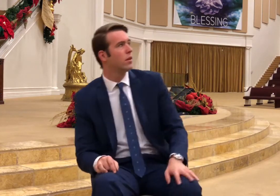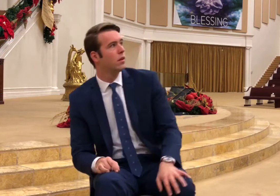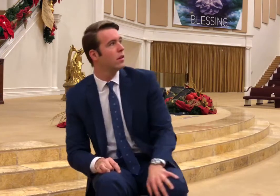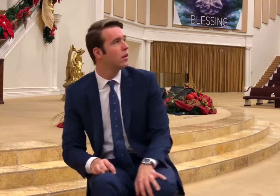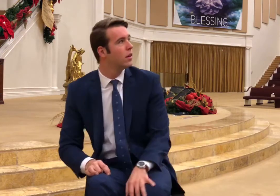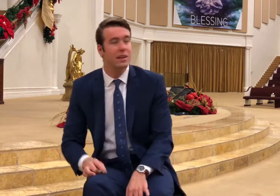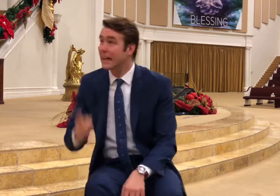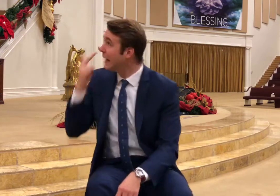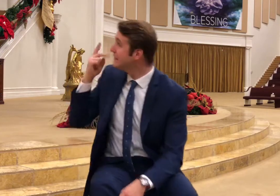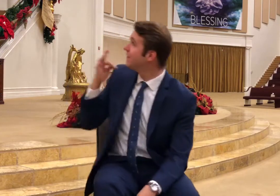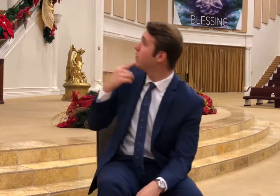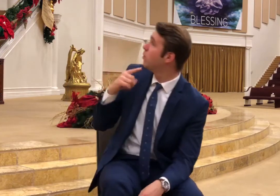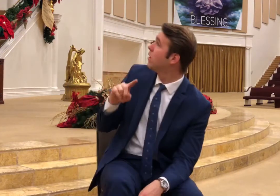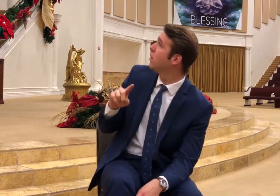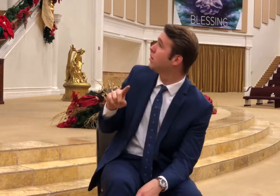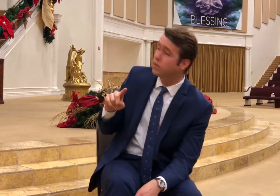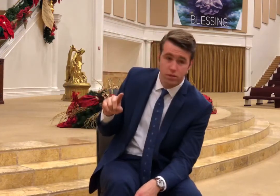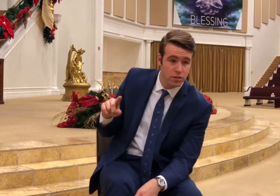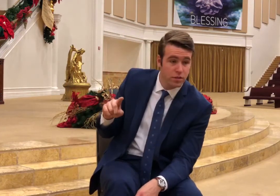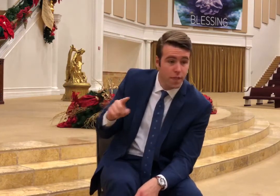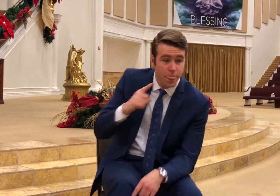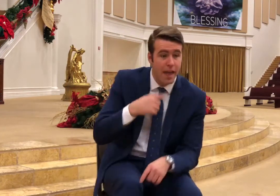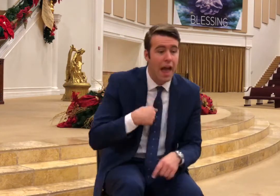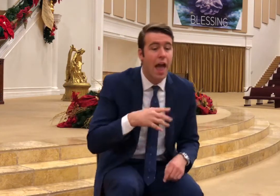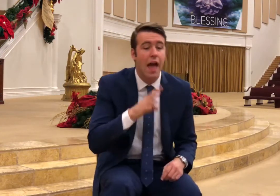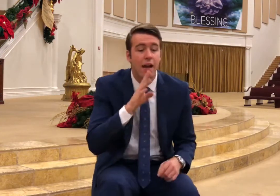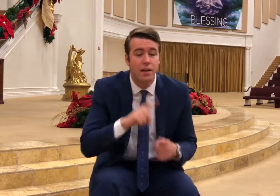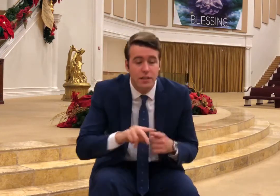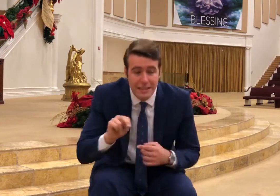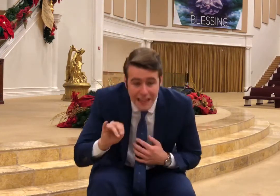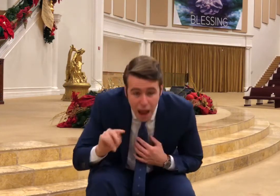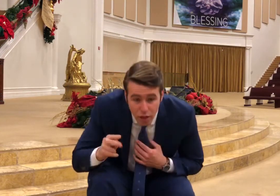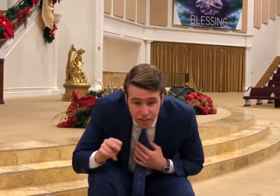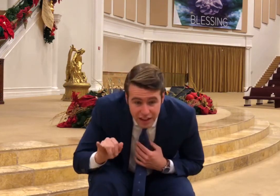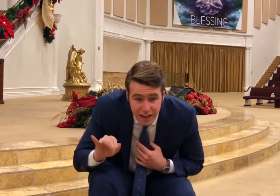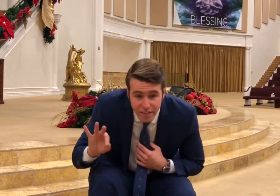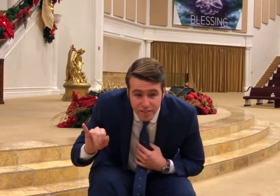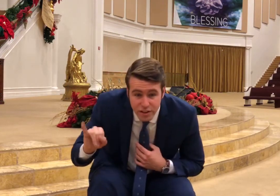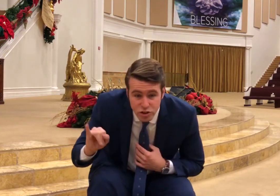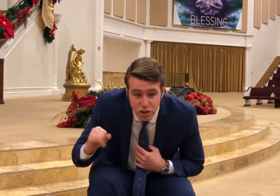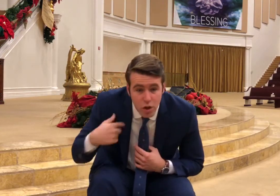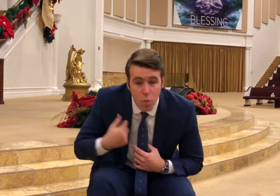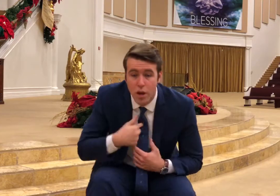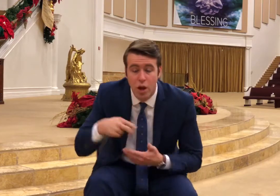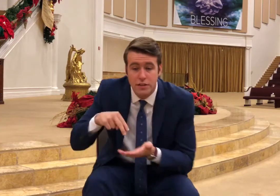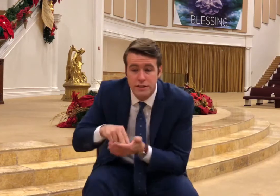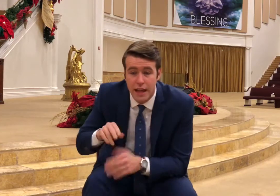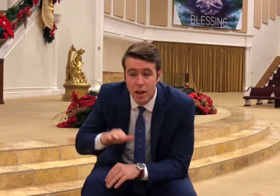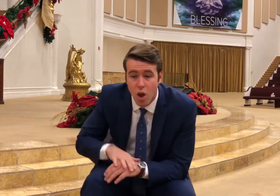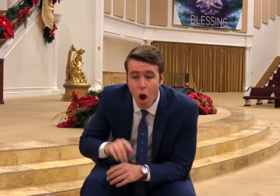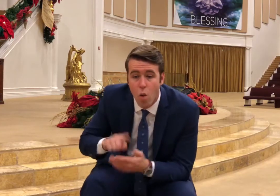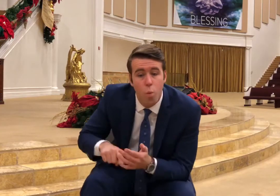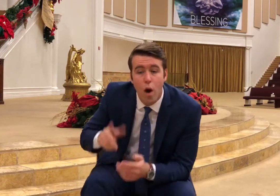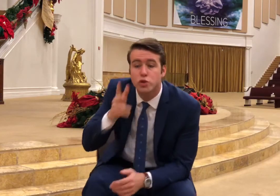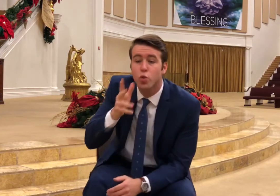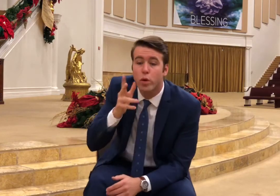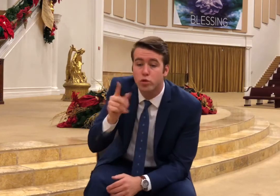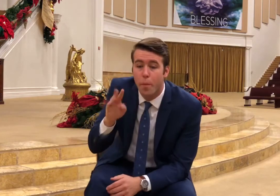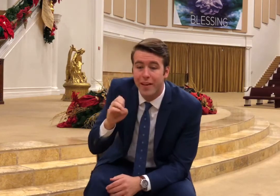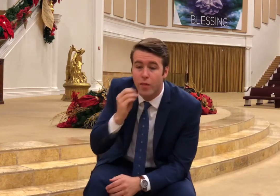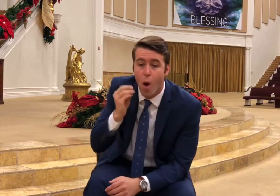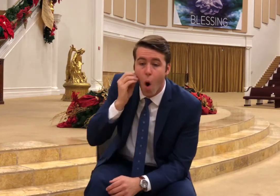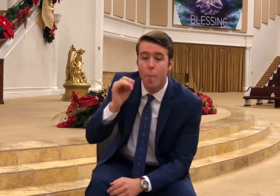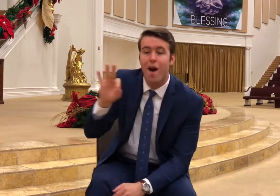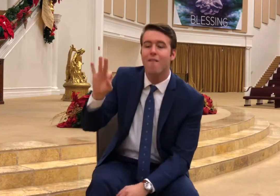Okay, we'll see if this works. I'm not a I greet you from Naitofini, Fiji, where we are standing on what is going to be the home